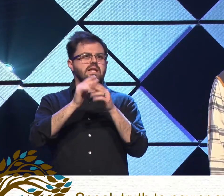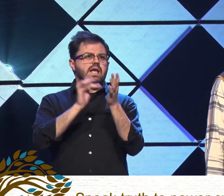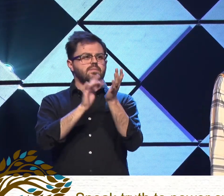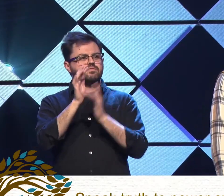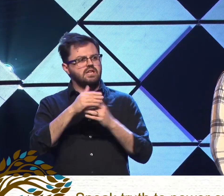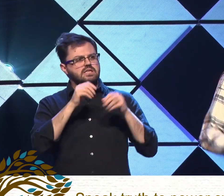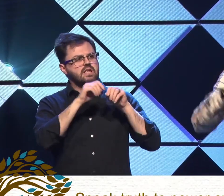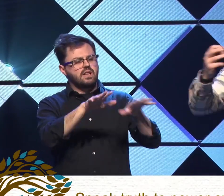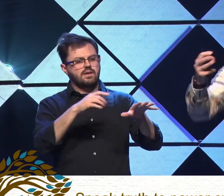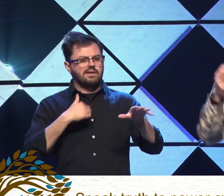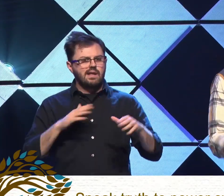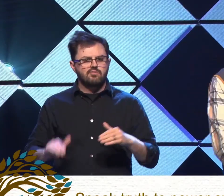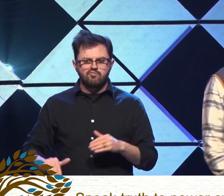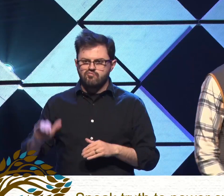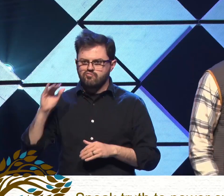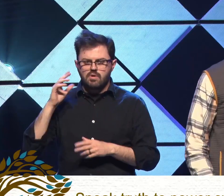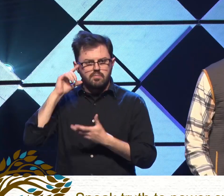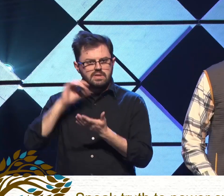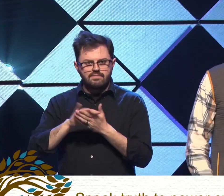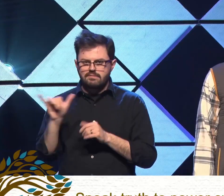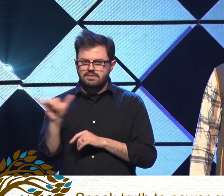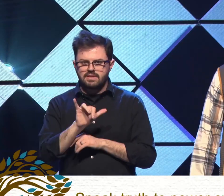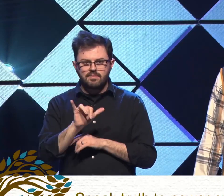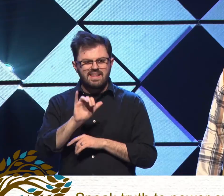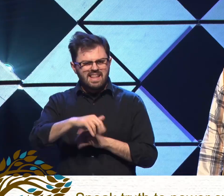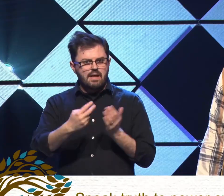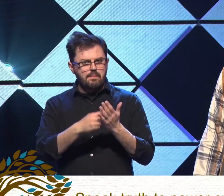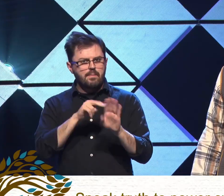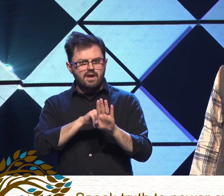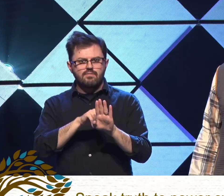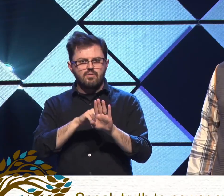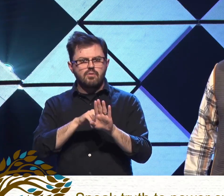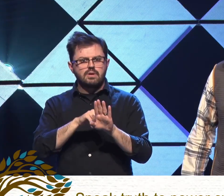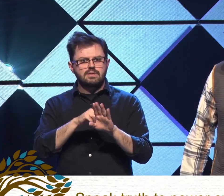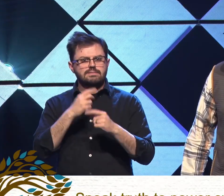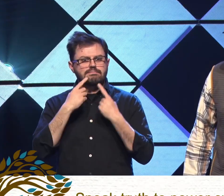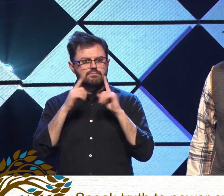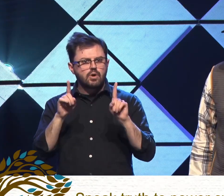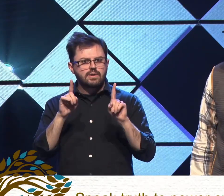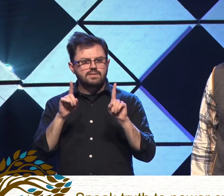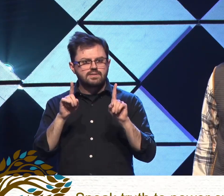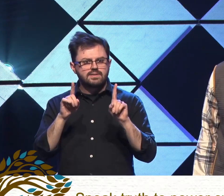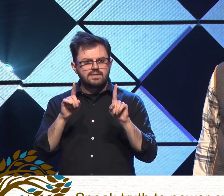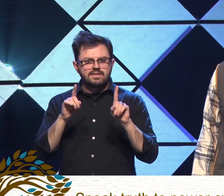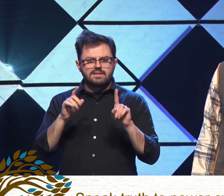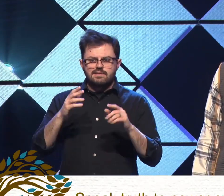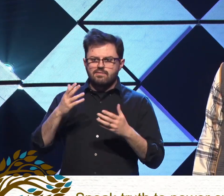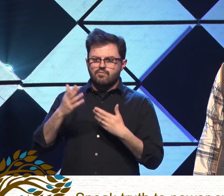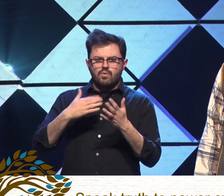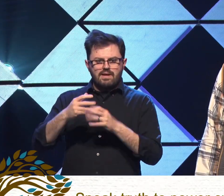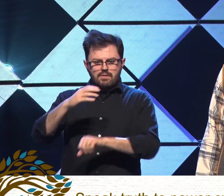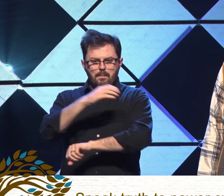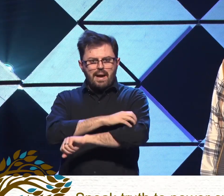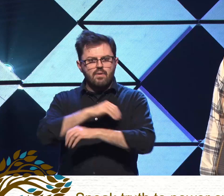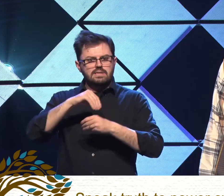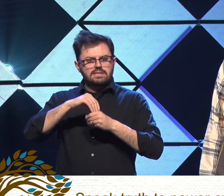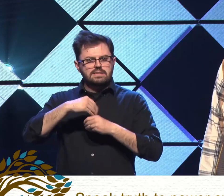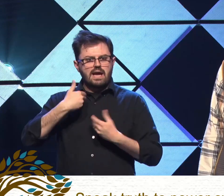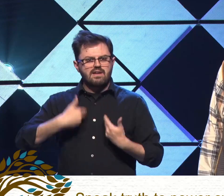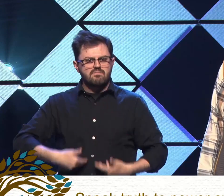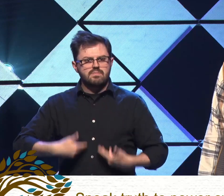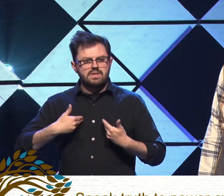in all that, right? The metaphor works, right? That I have to speak truth to the power that's inside of me. That's